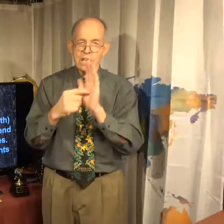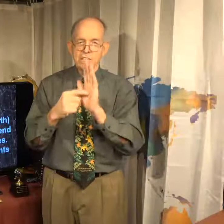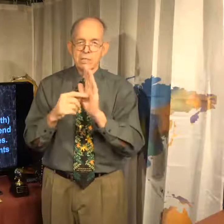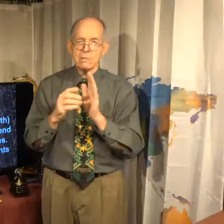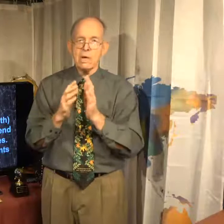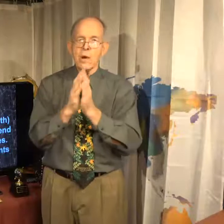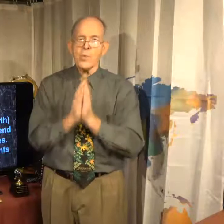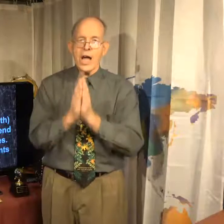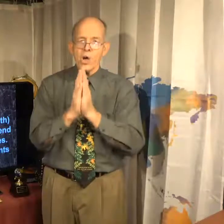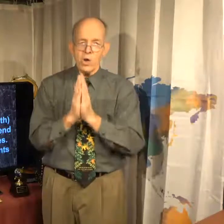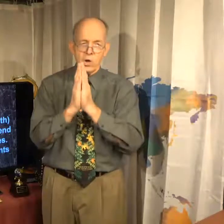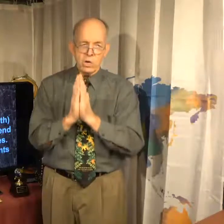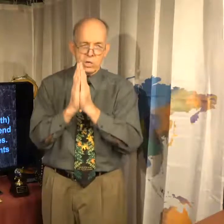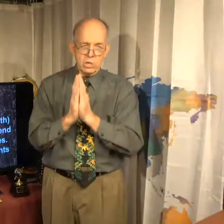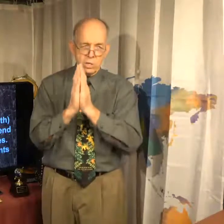protecting prayer.